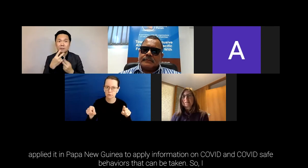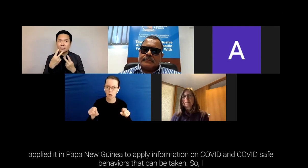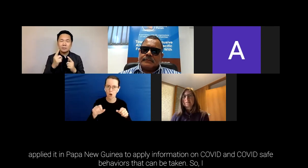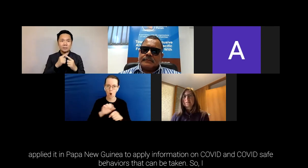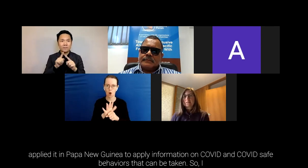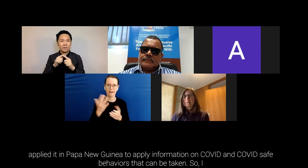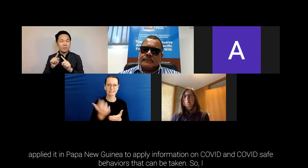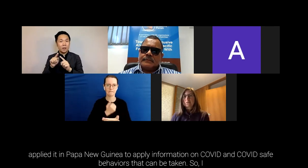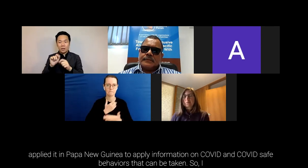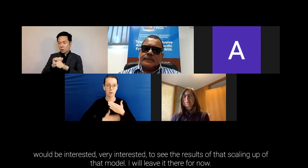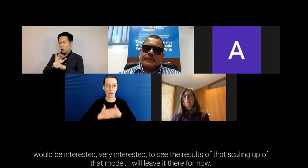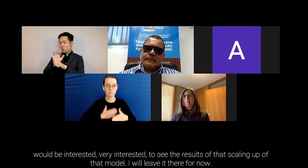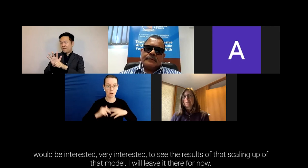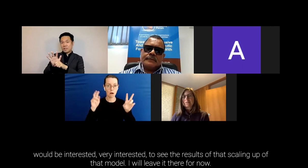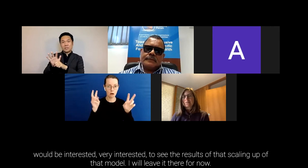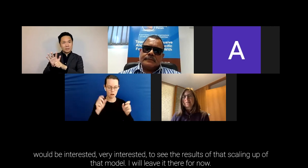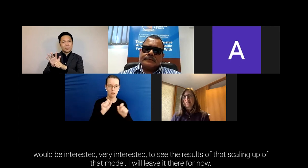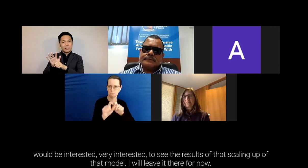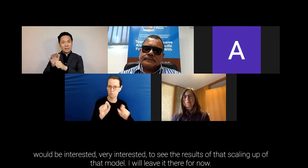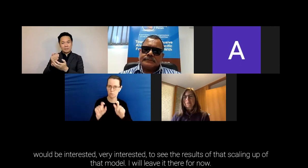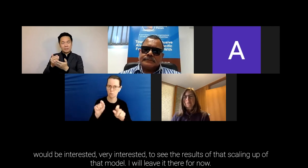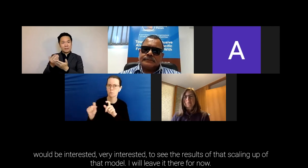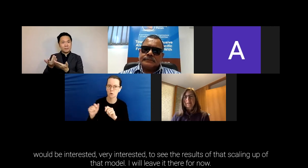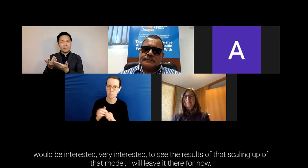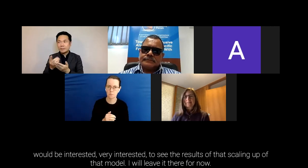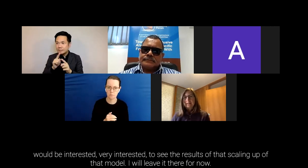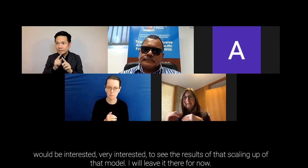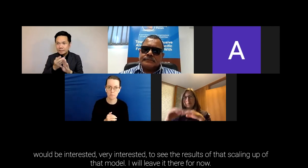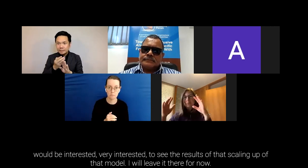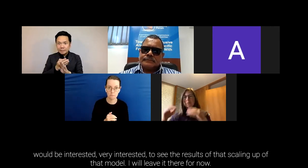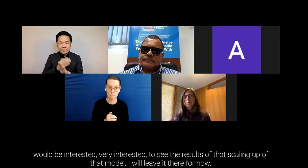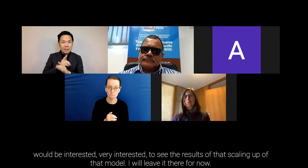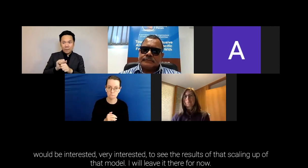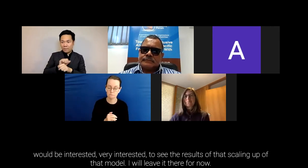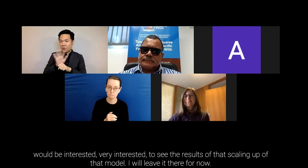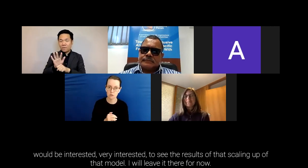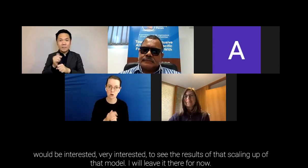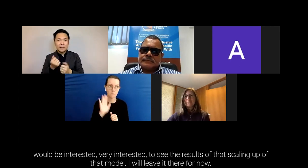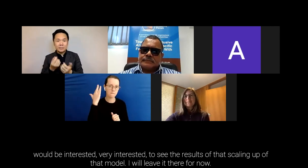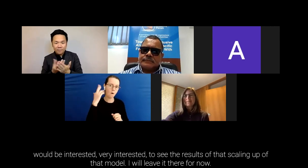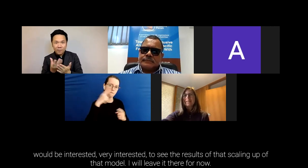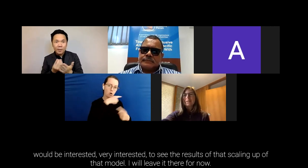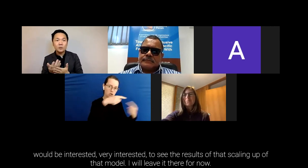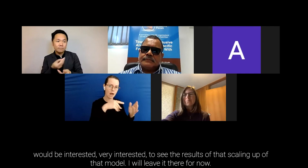taken. So I'll be very interested to hear the results of that scaling up of that model.